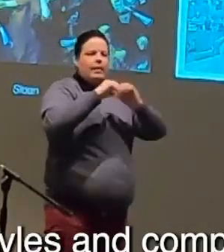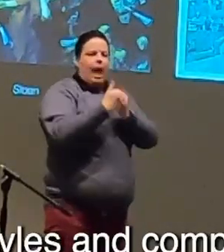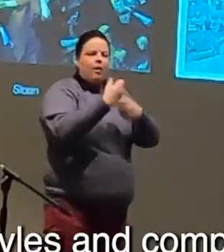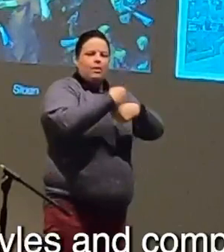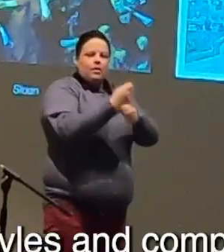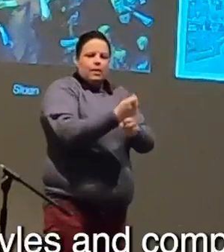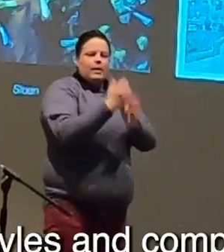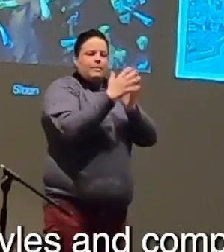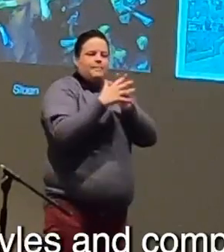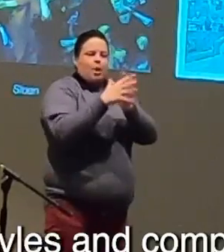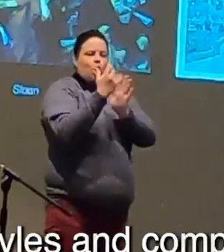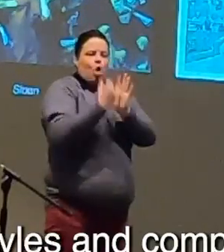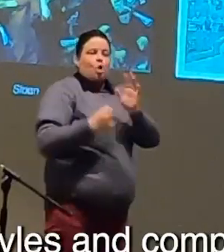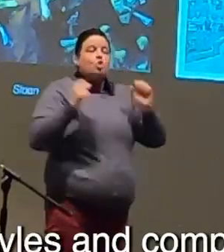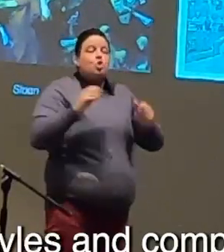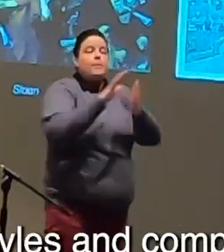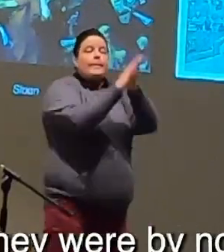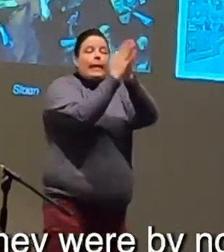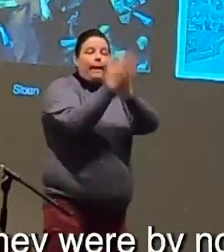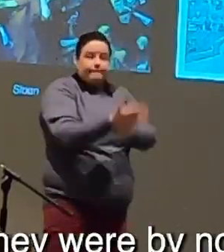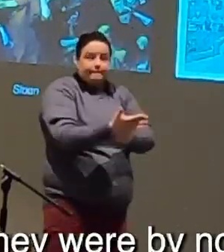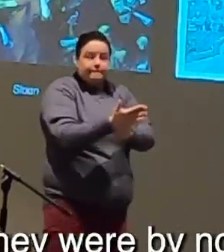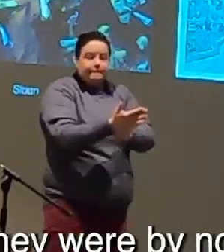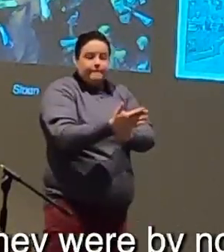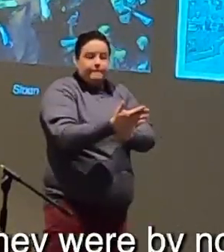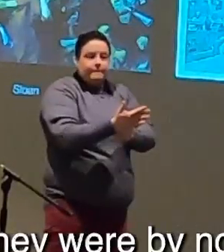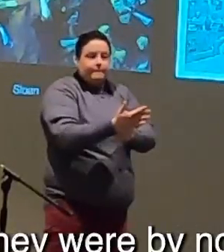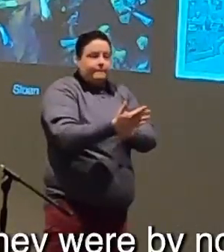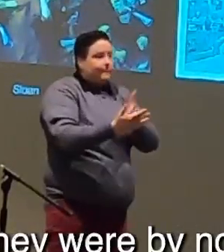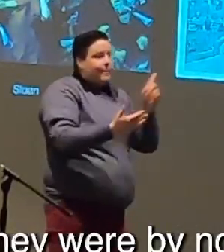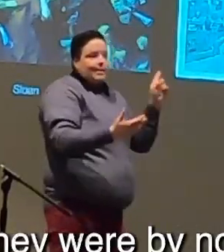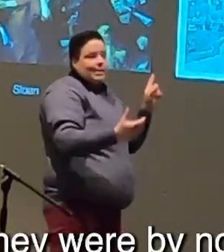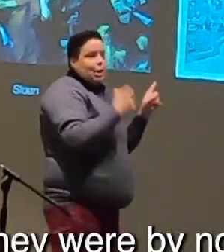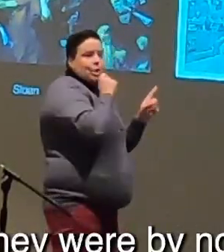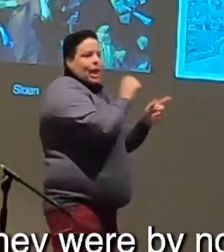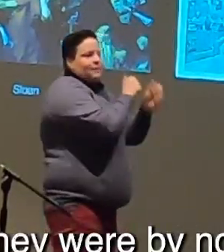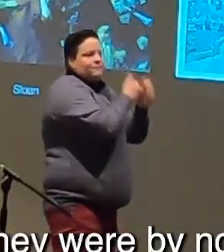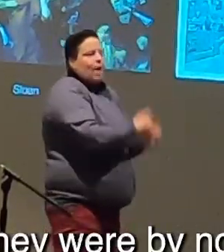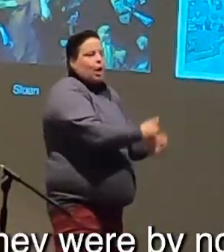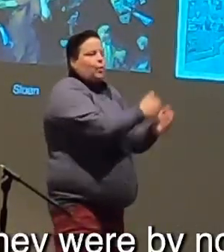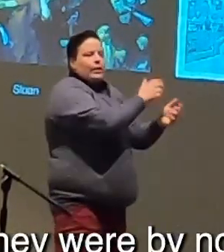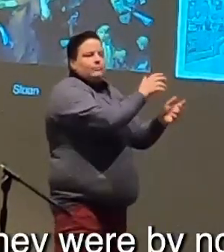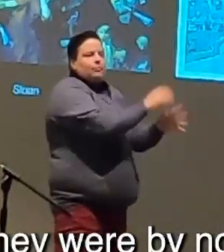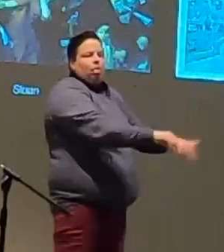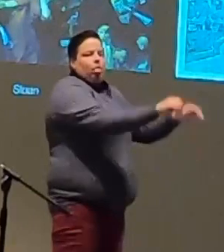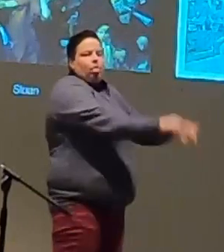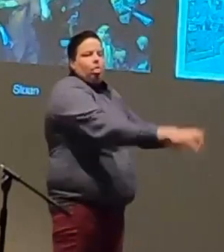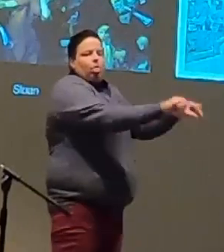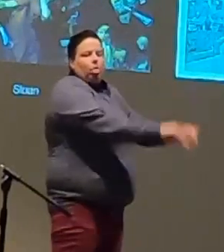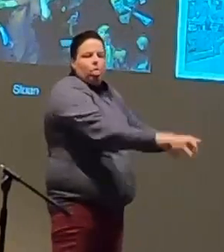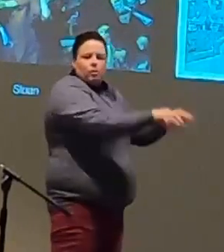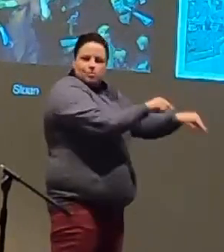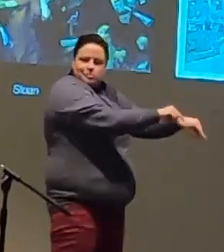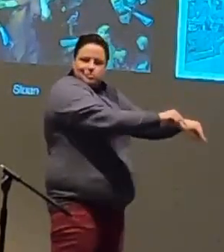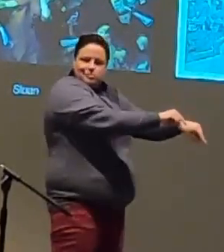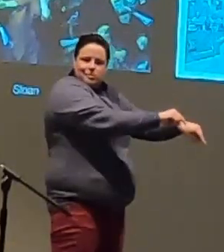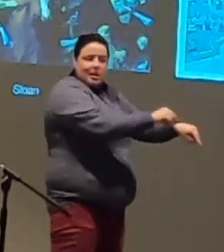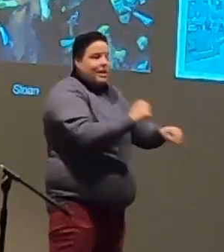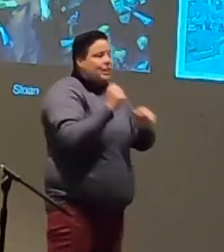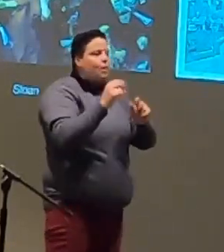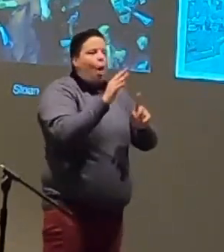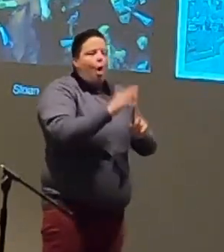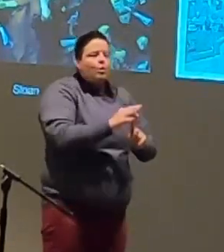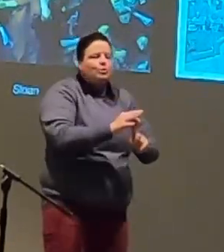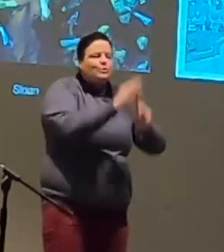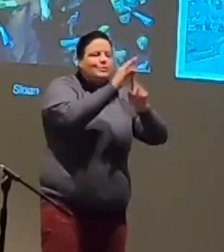that American art could be. And they were by no means academic in any sense. They were all unique to